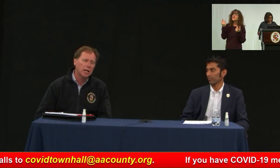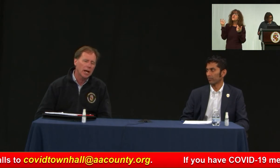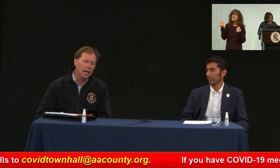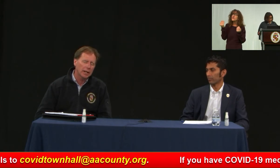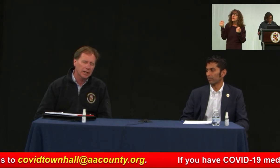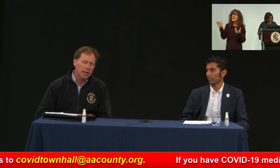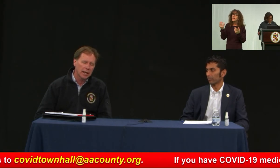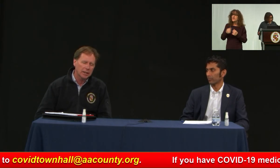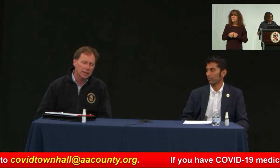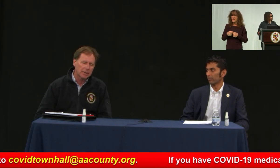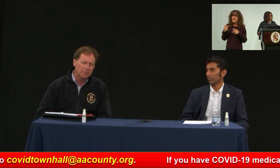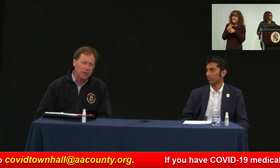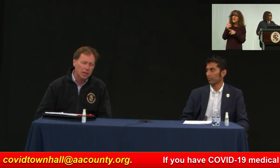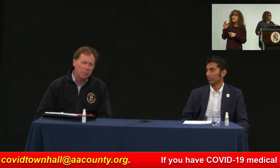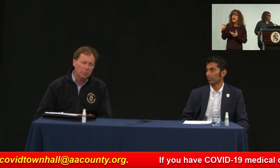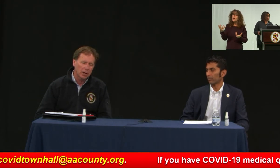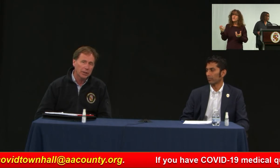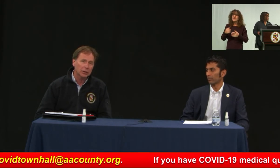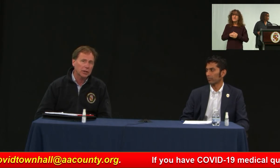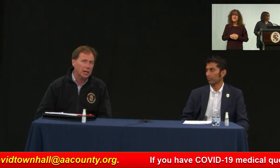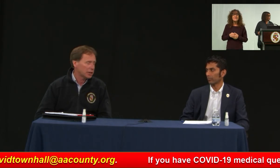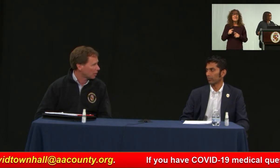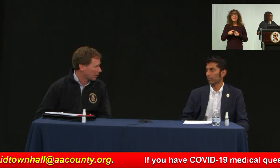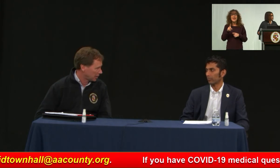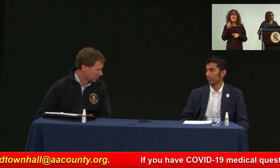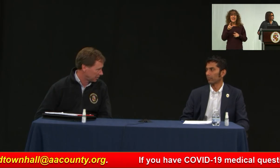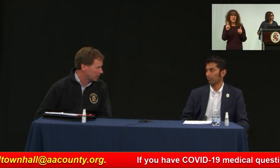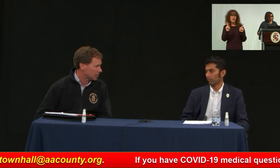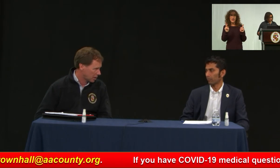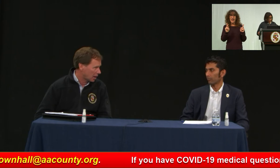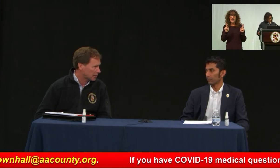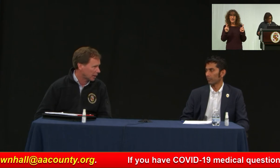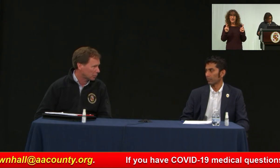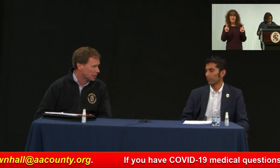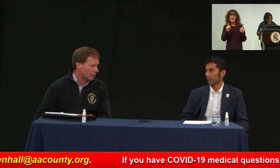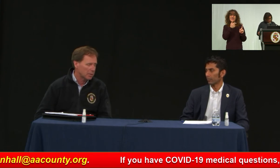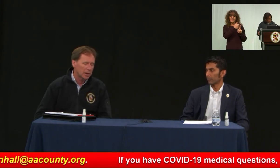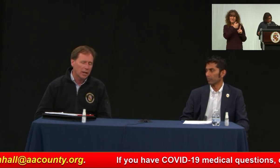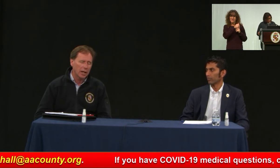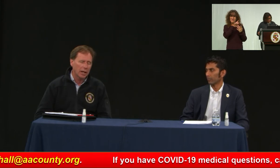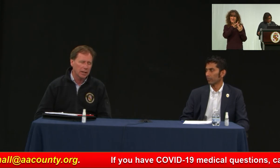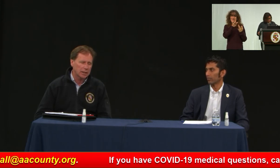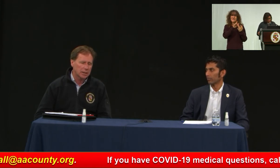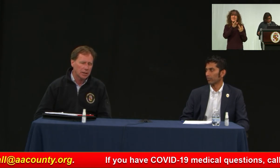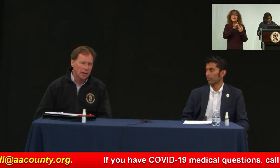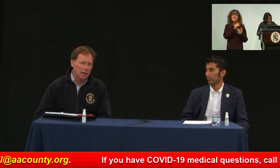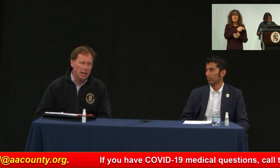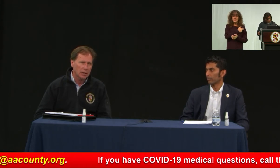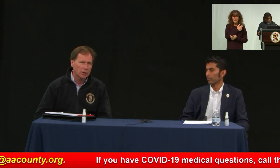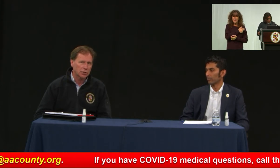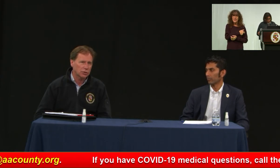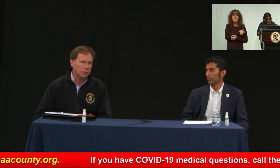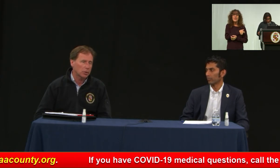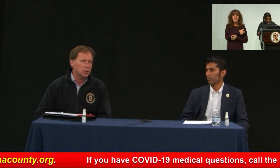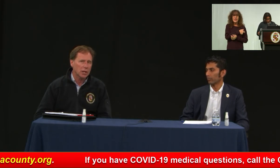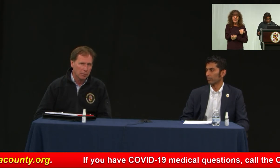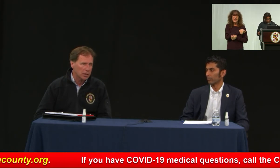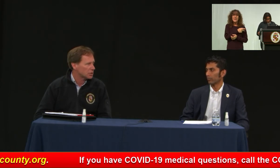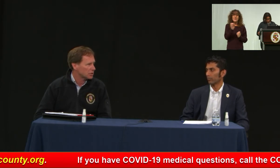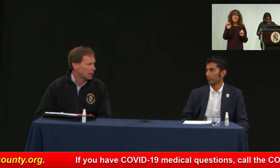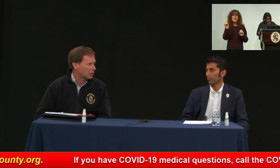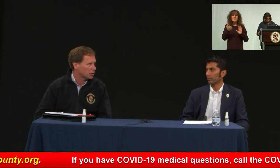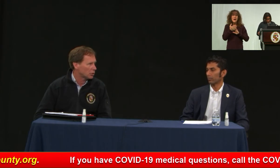let's figure this out." And but Dr. Kalyan Arman is in contact with them, and this